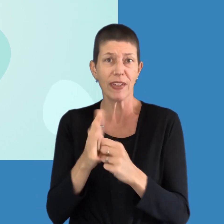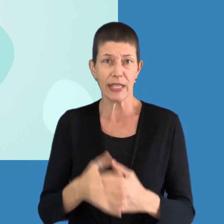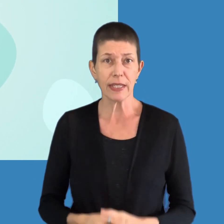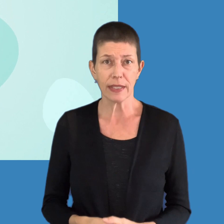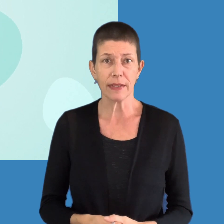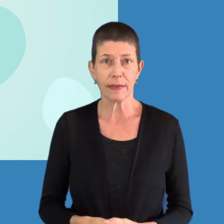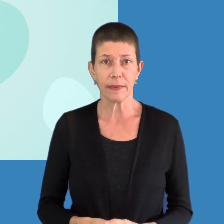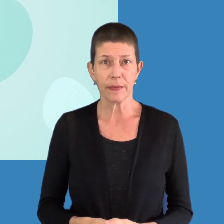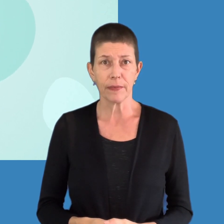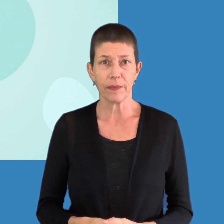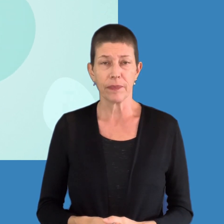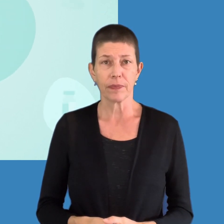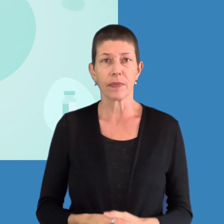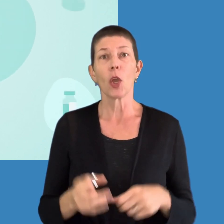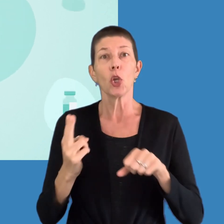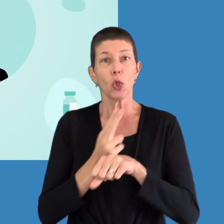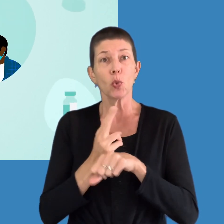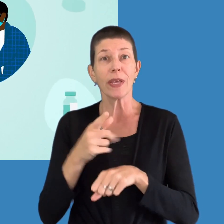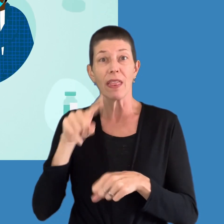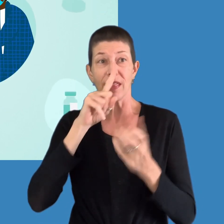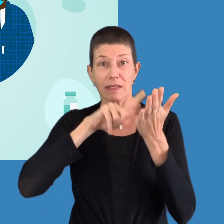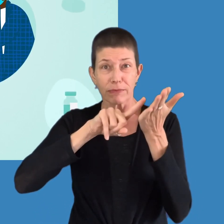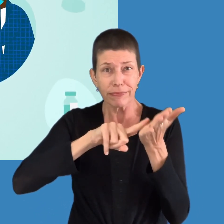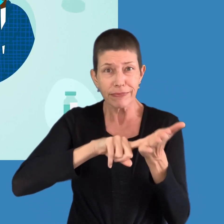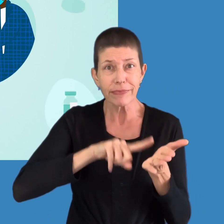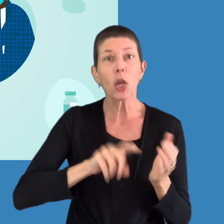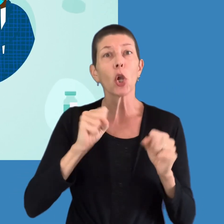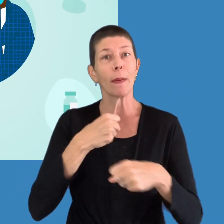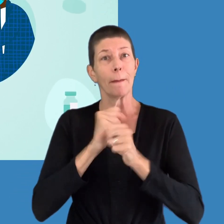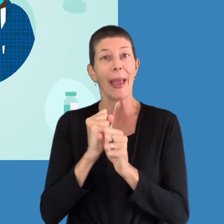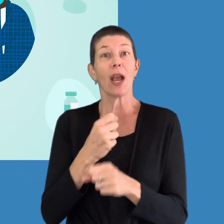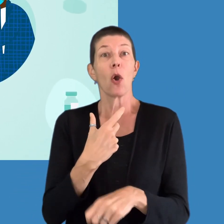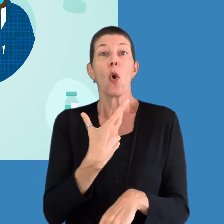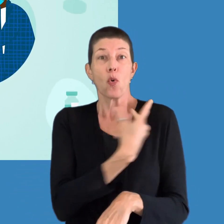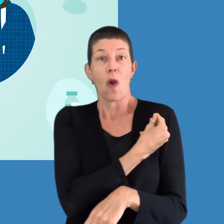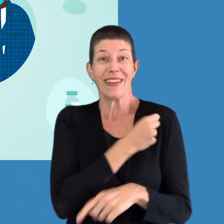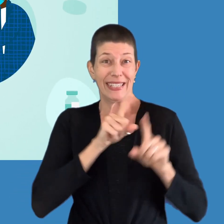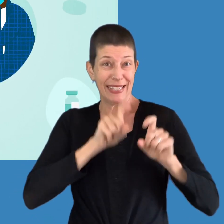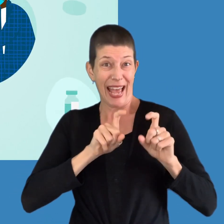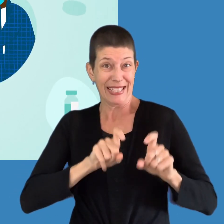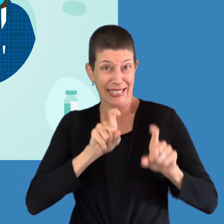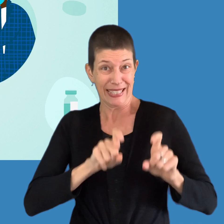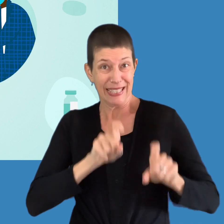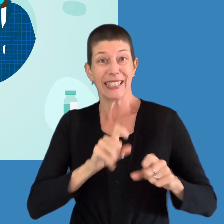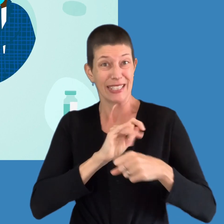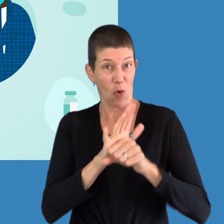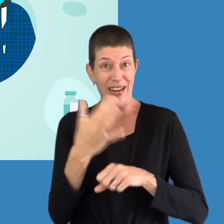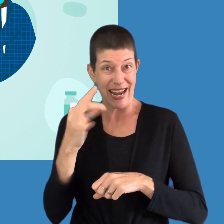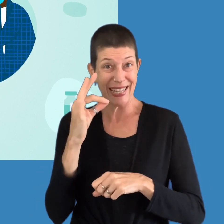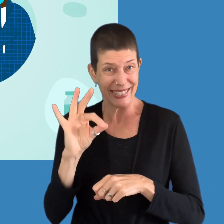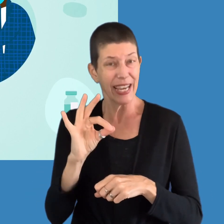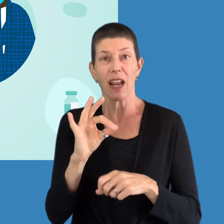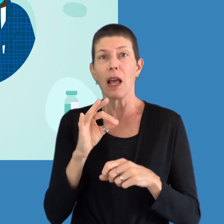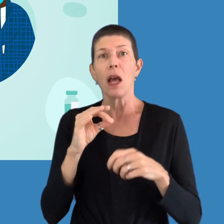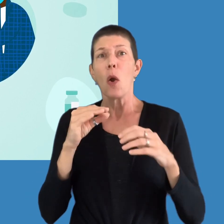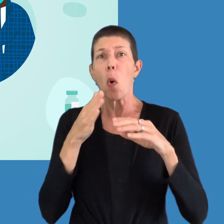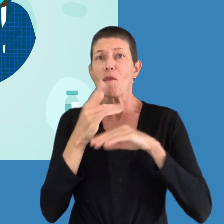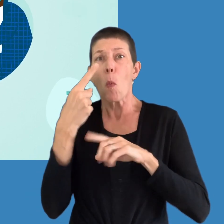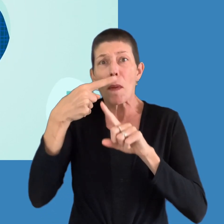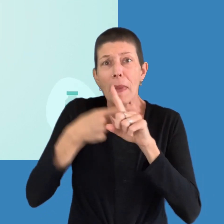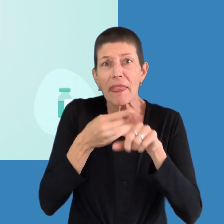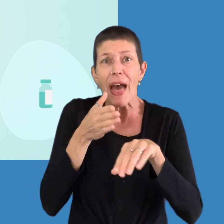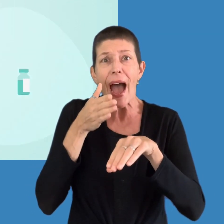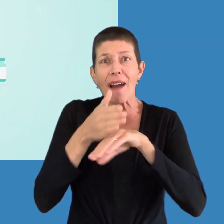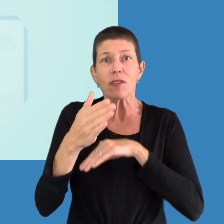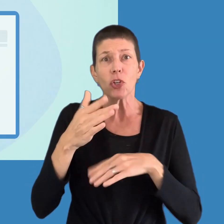COVID. Using these studies, they were able to make a COVID-19 test vaccine just over a month after